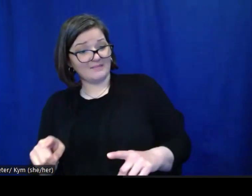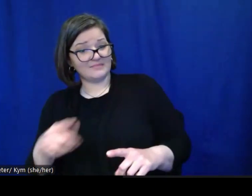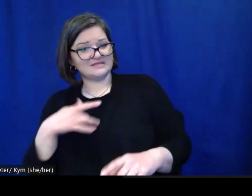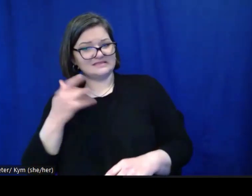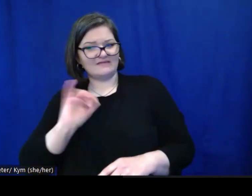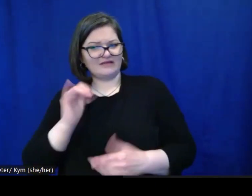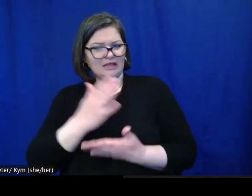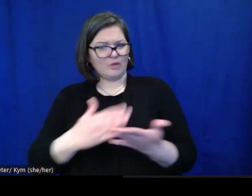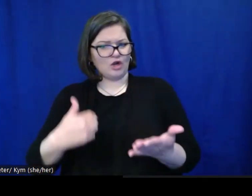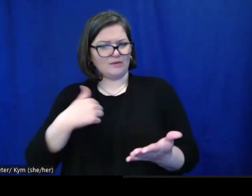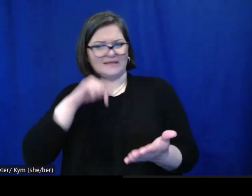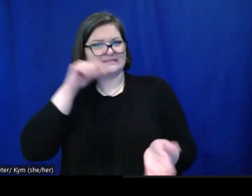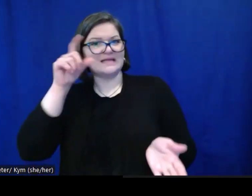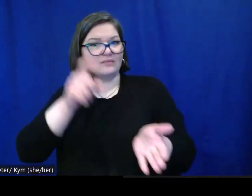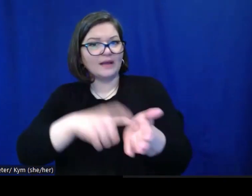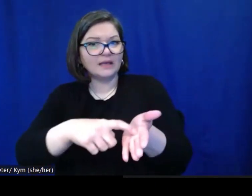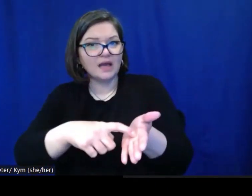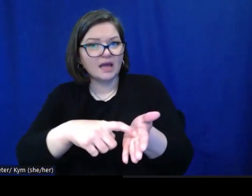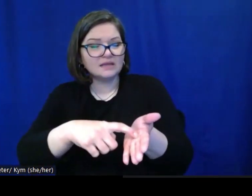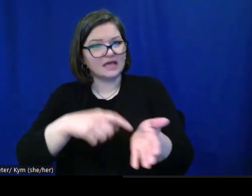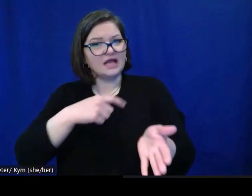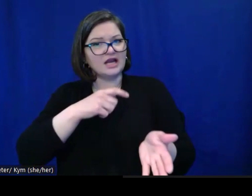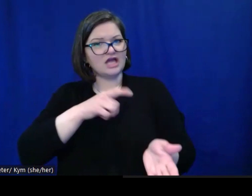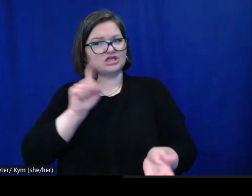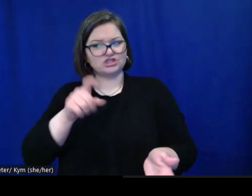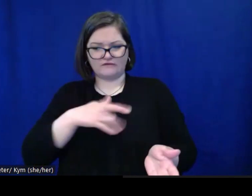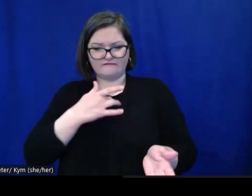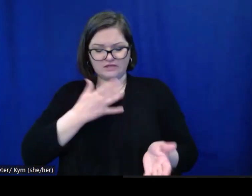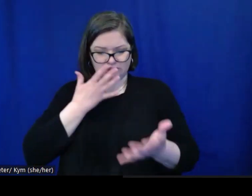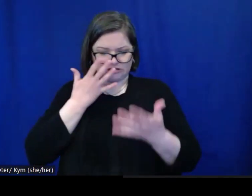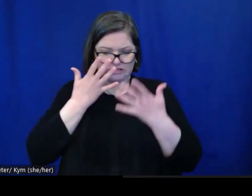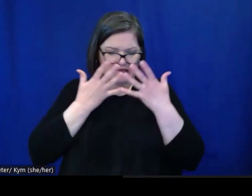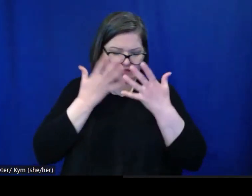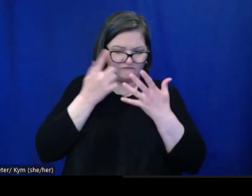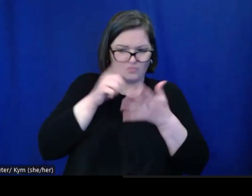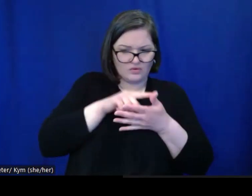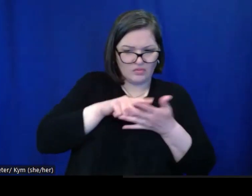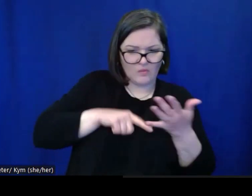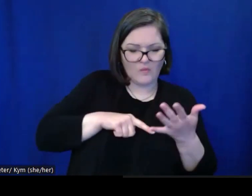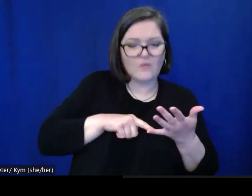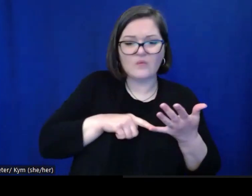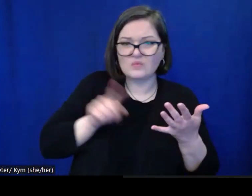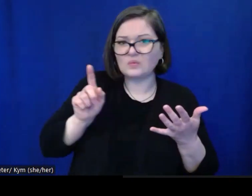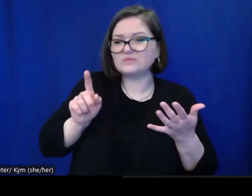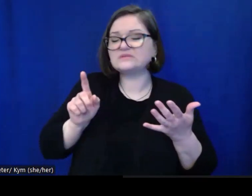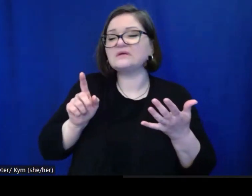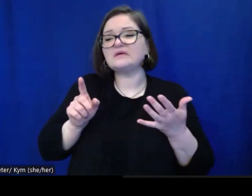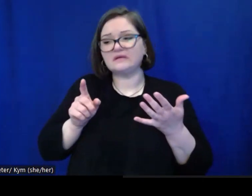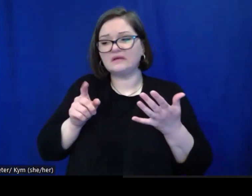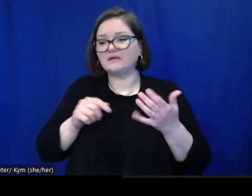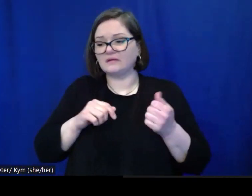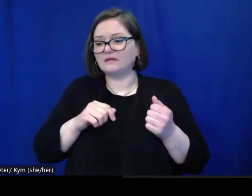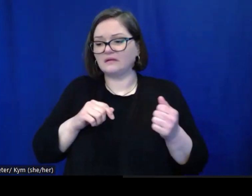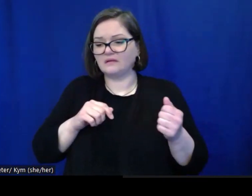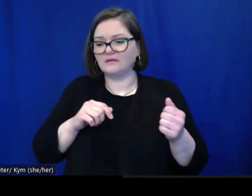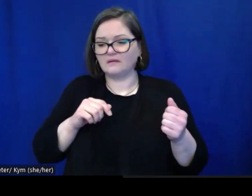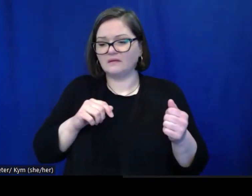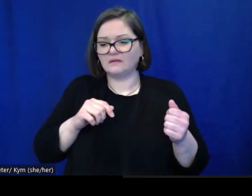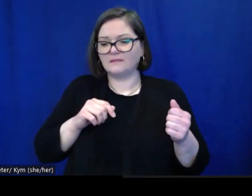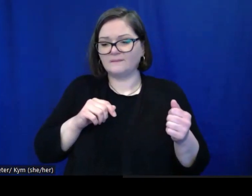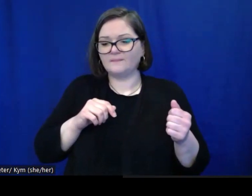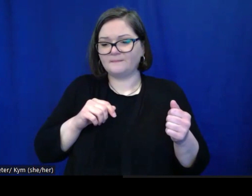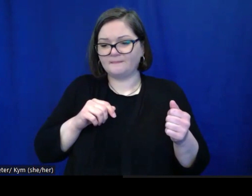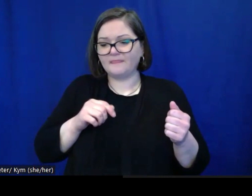being recognized, that I should feel shame for those things. And it